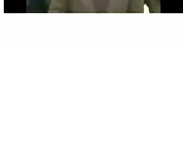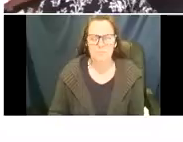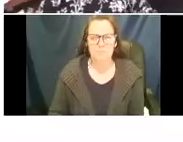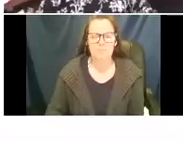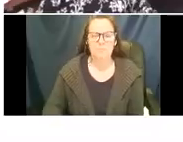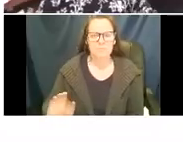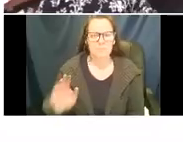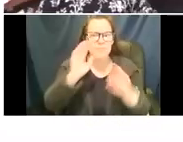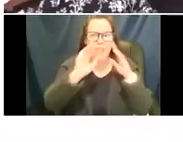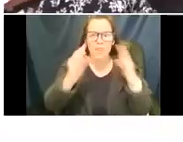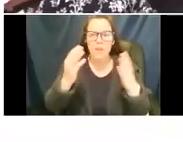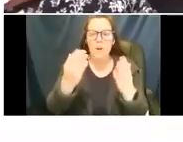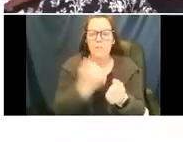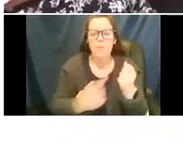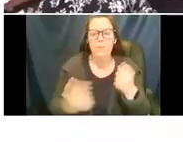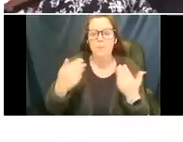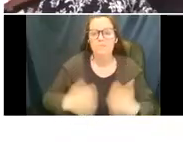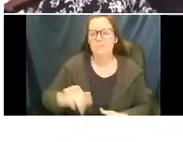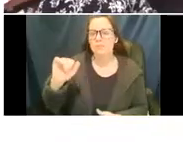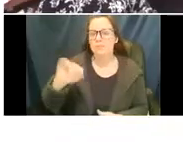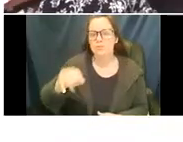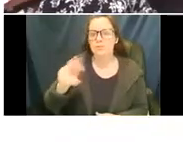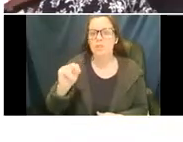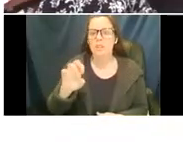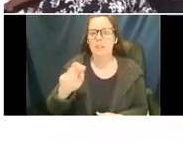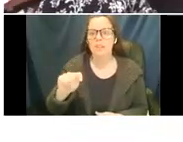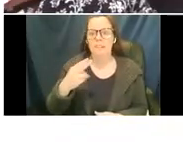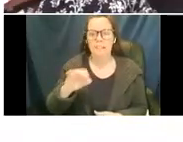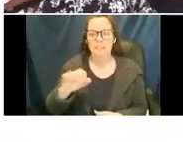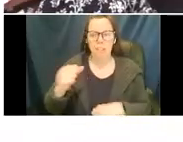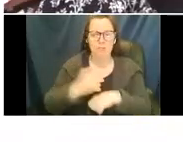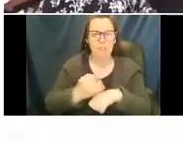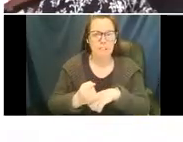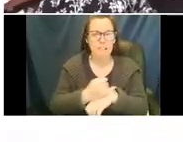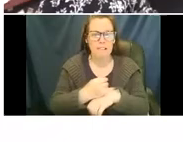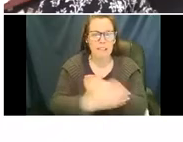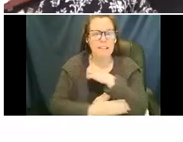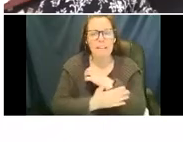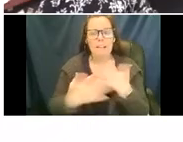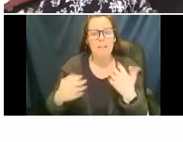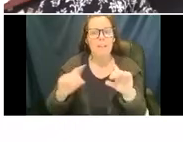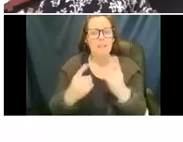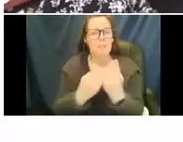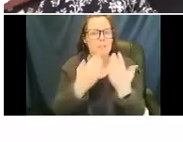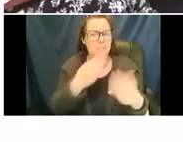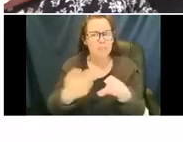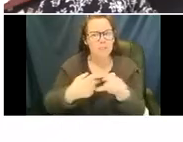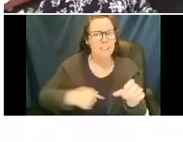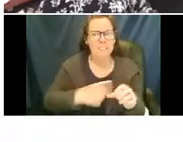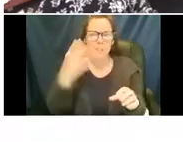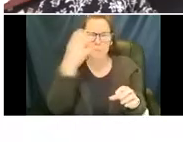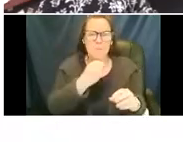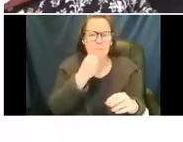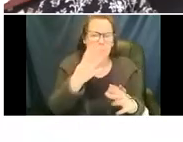Hello, everyone. This is Janet Hill at the Rock Island County Health Department. Thank you for joining us on this beautiful, warmish, sunny day. It